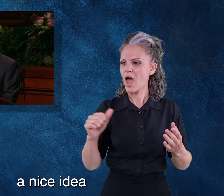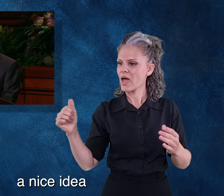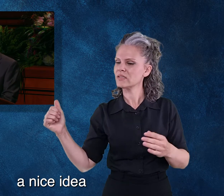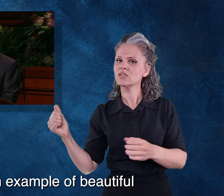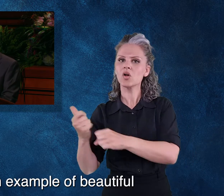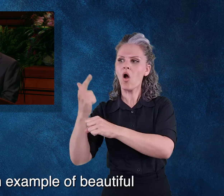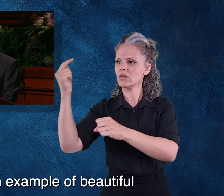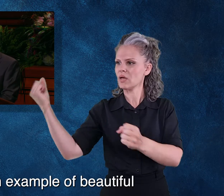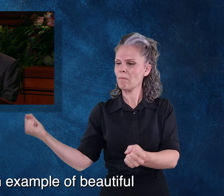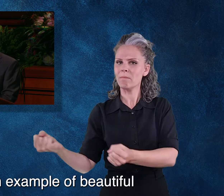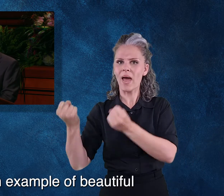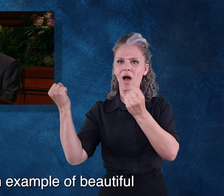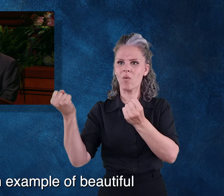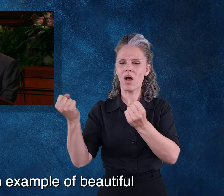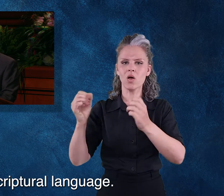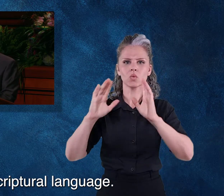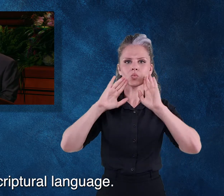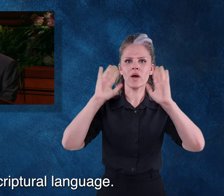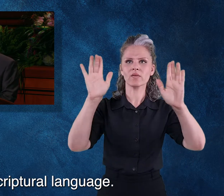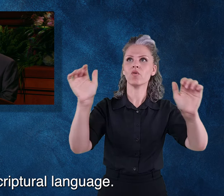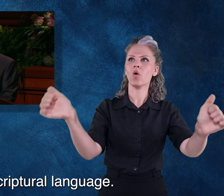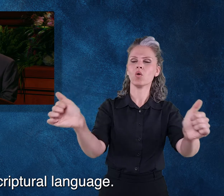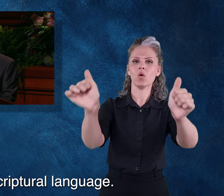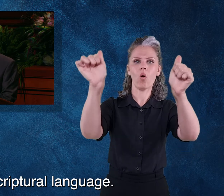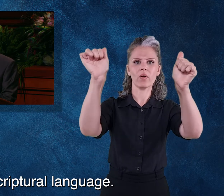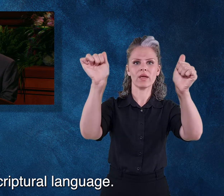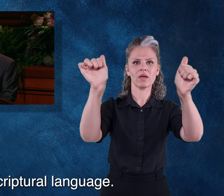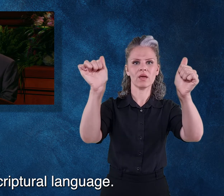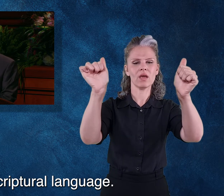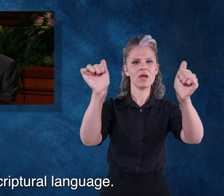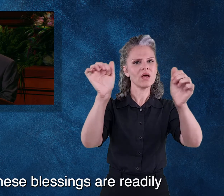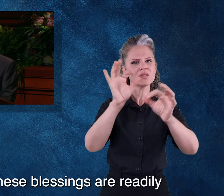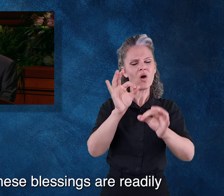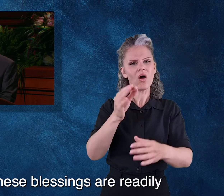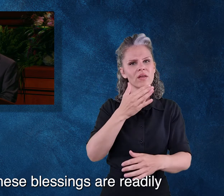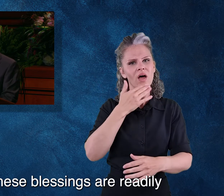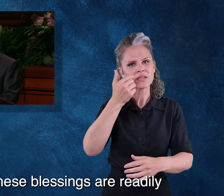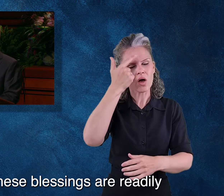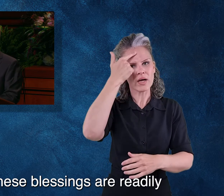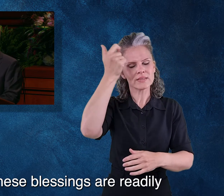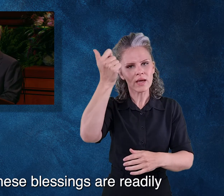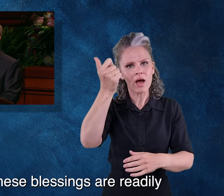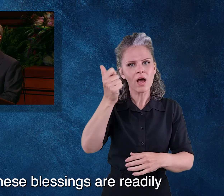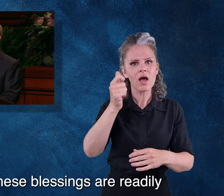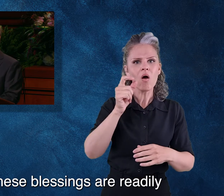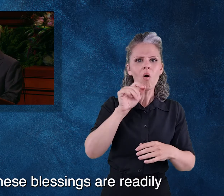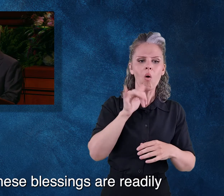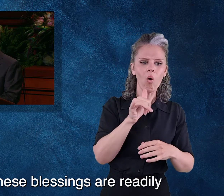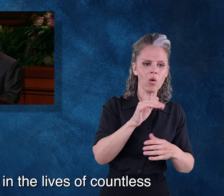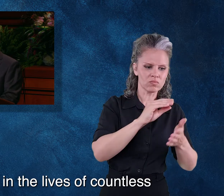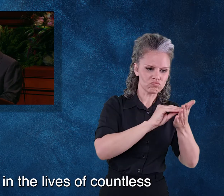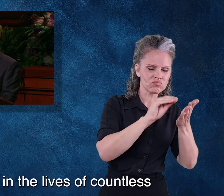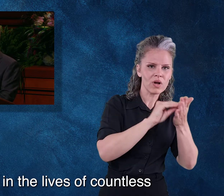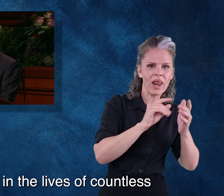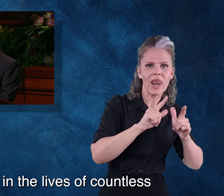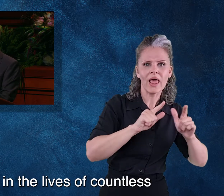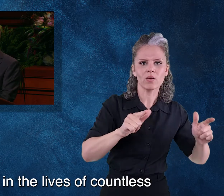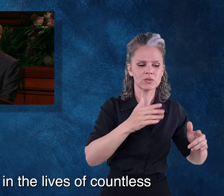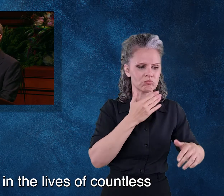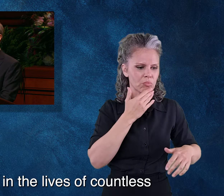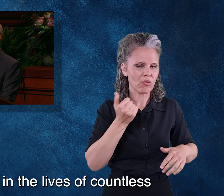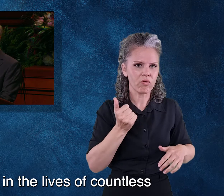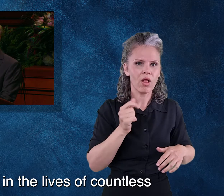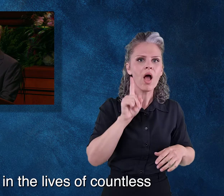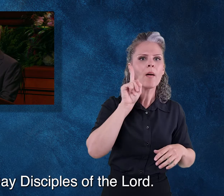or an example of beautiful scriptural language. Rather, these blessings are readily evident in the